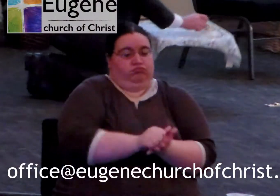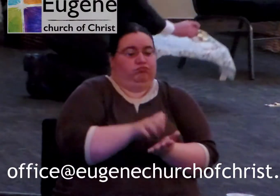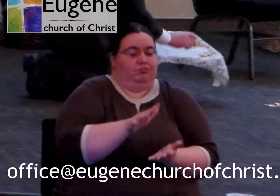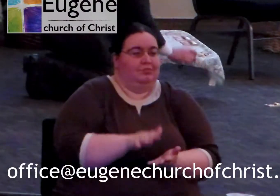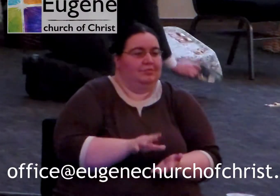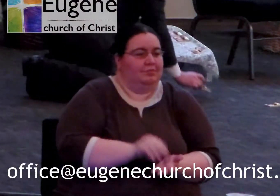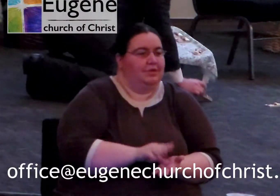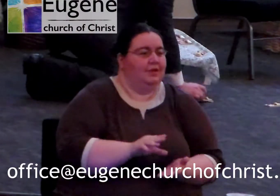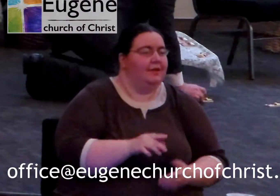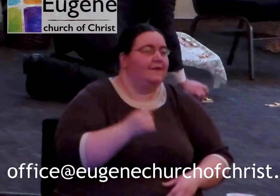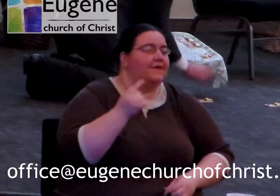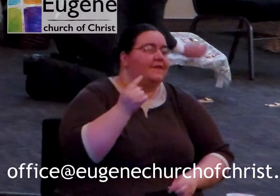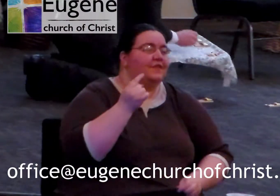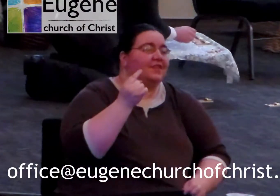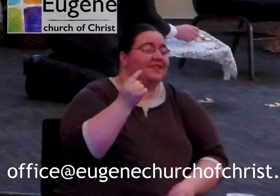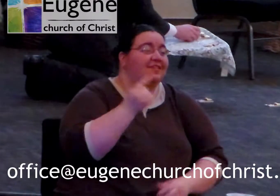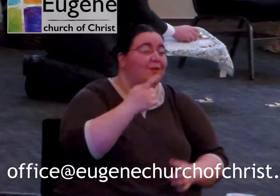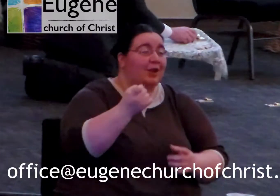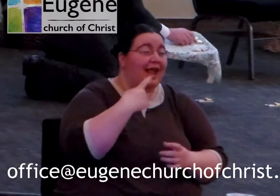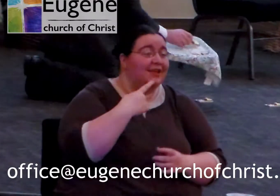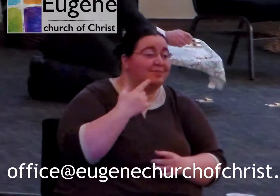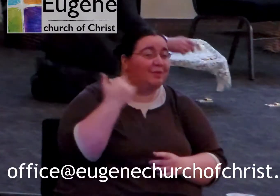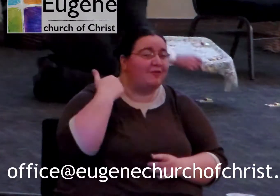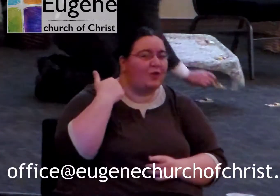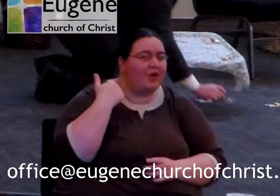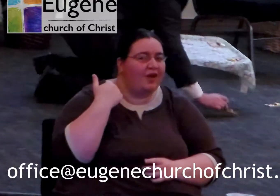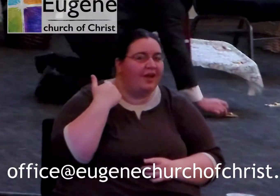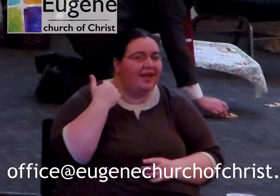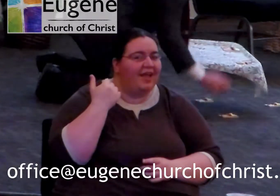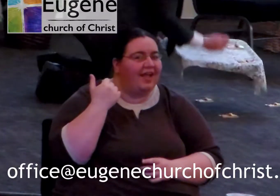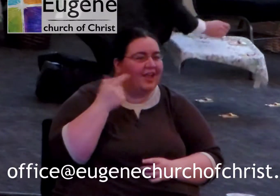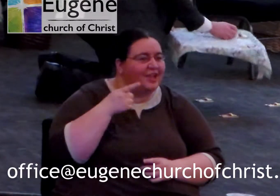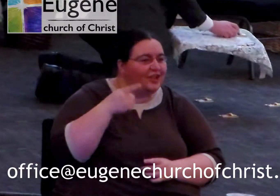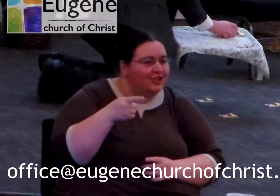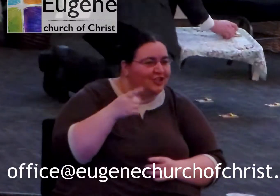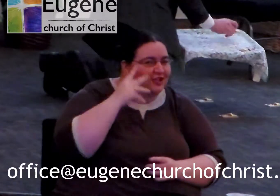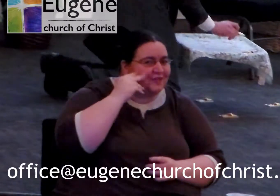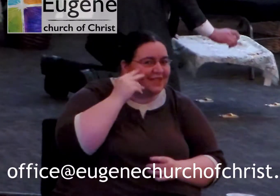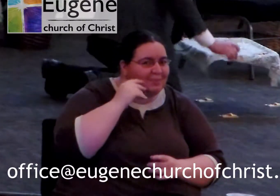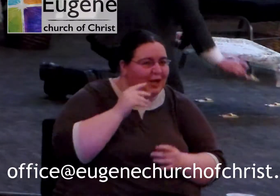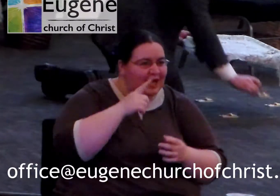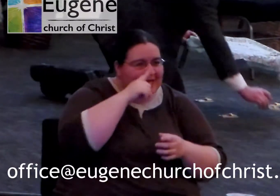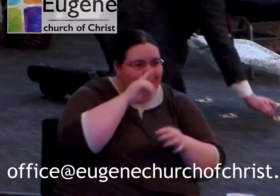my finger on one of these, and I said only once. And then I wasn't allowed to